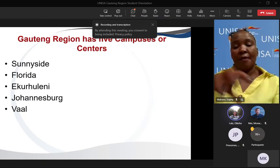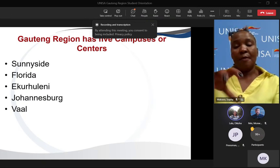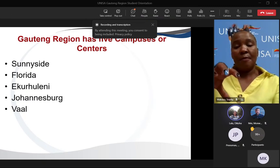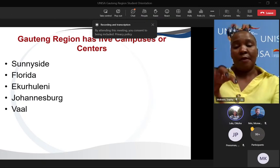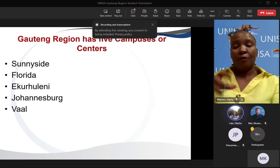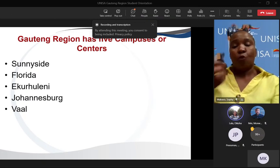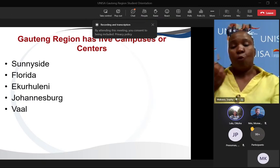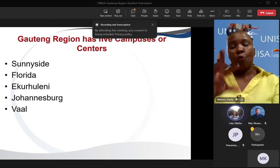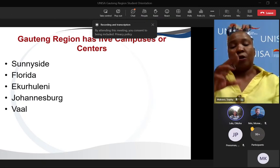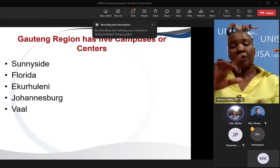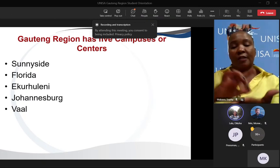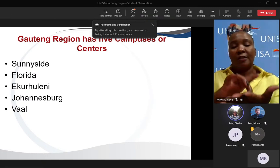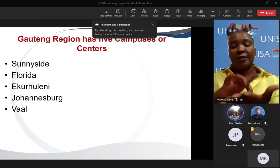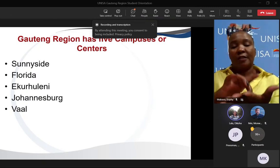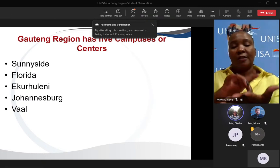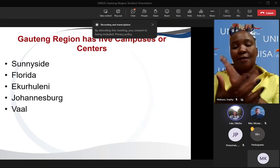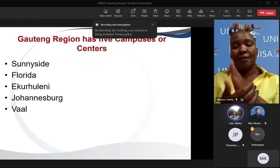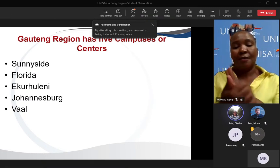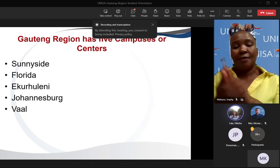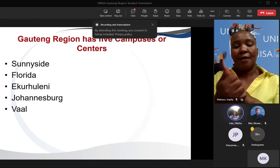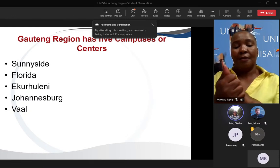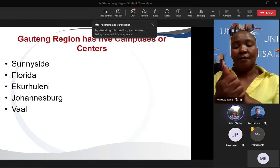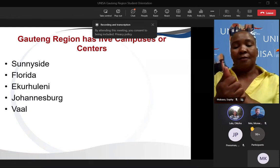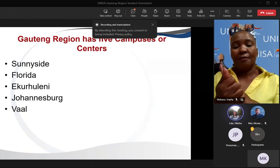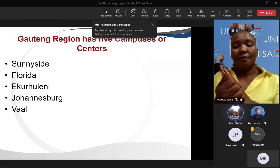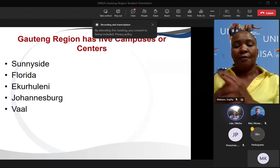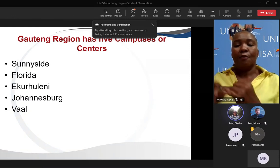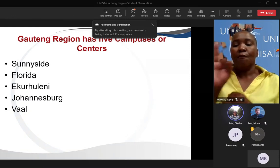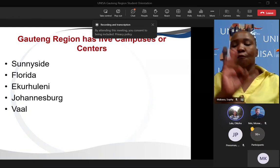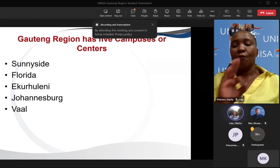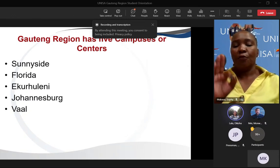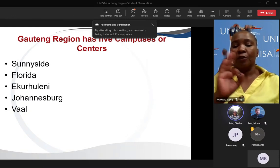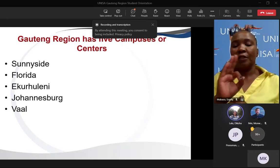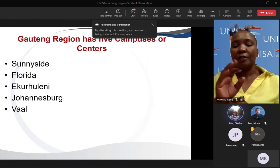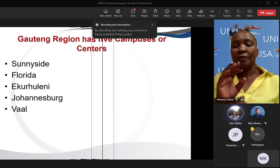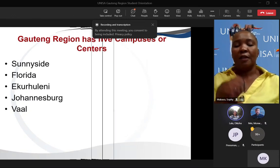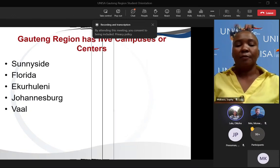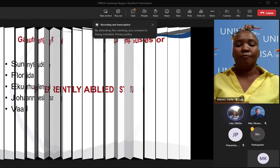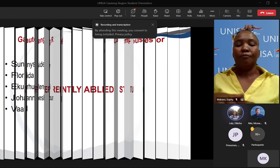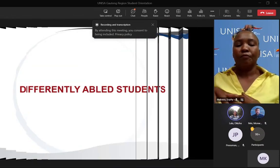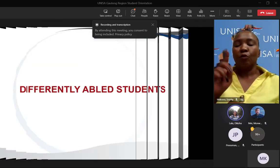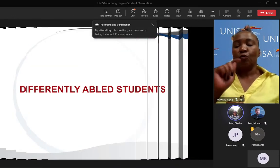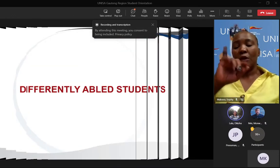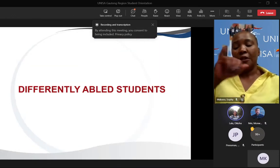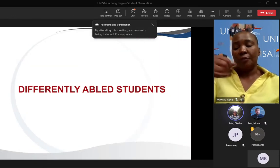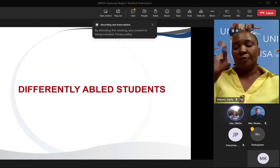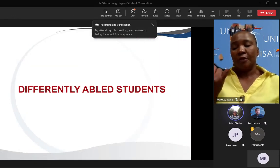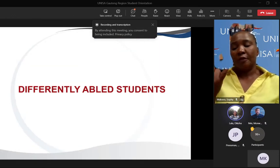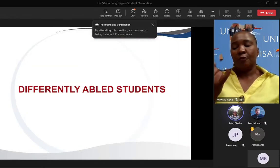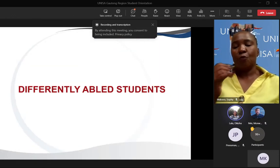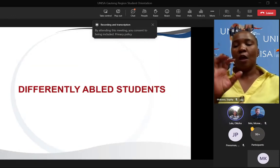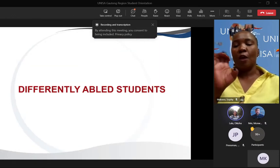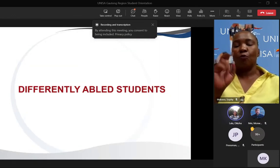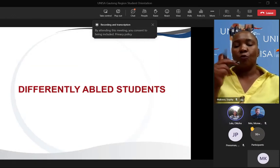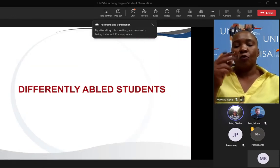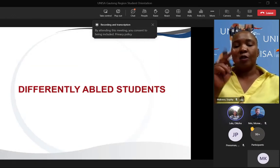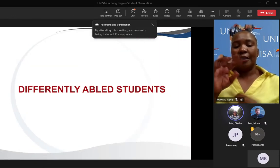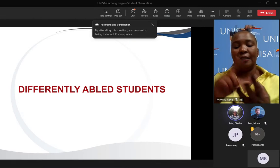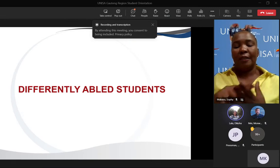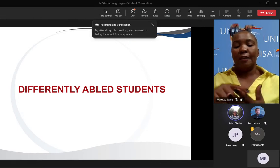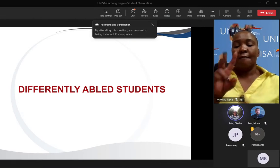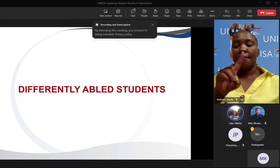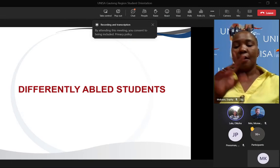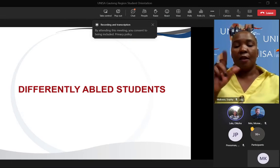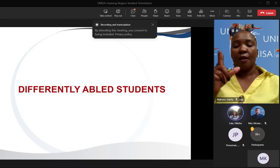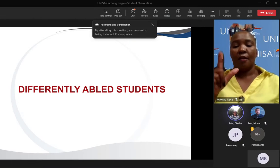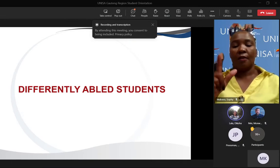which is on Sunnyside Florida Johannesburg and vaal now